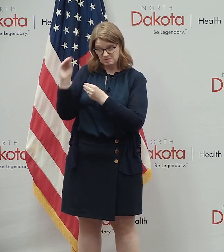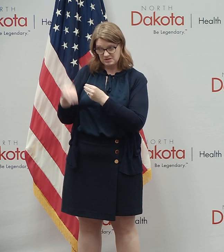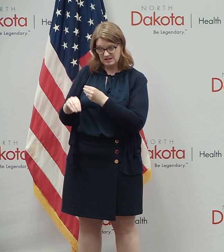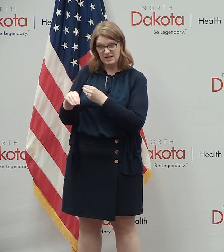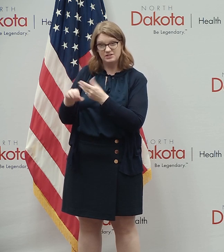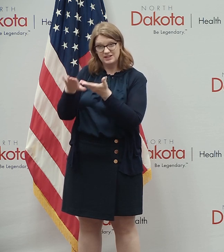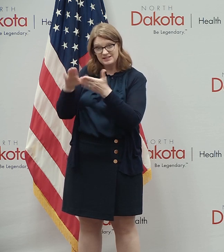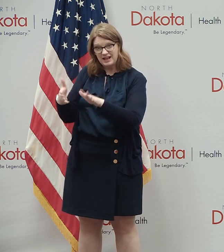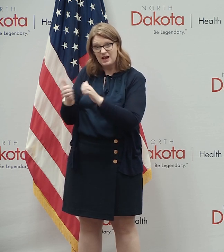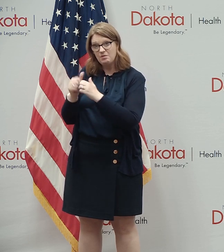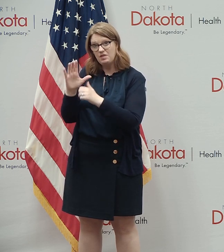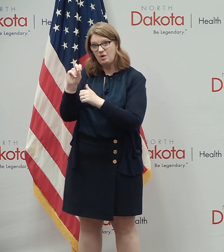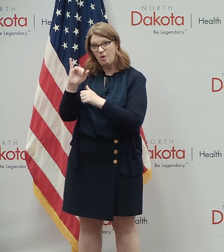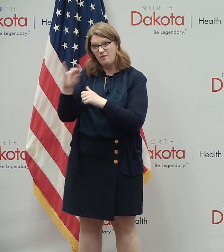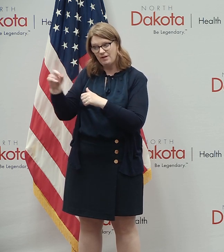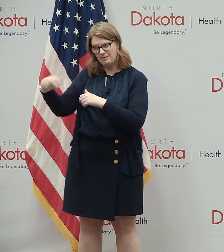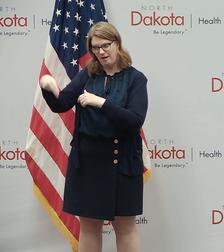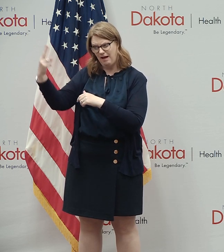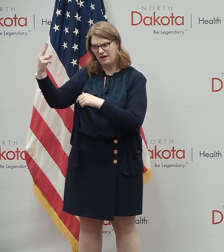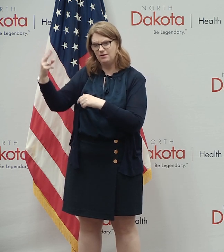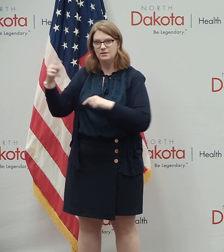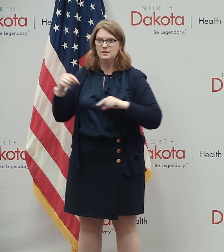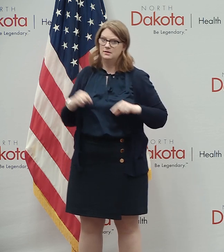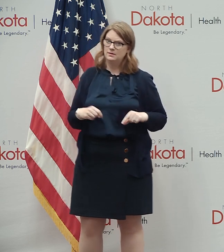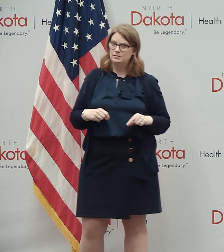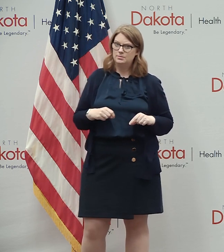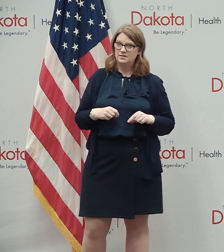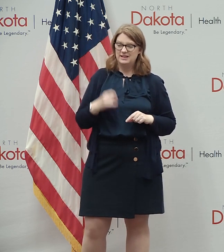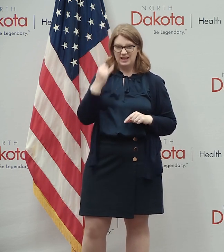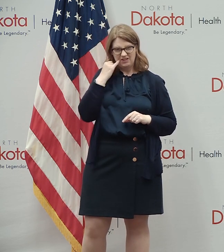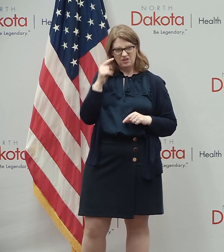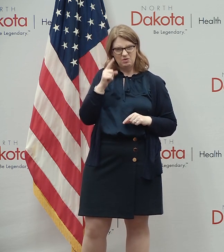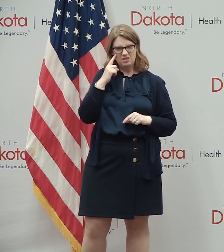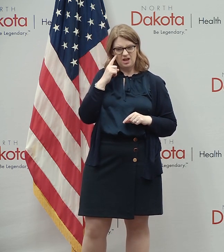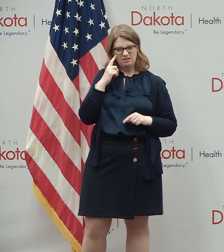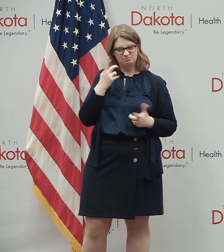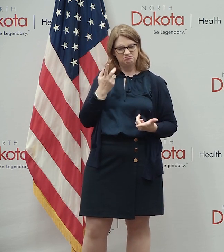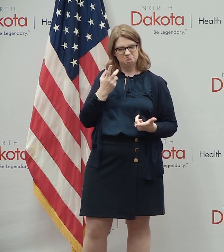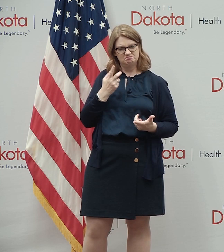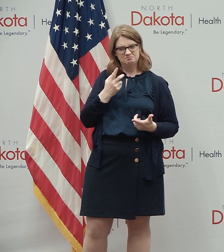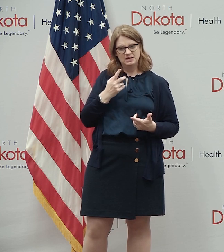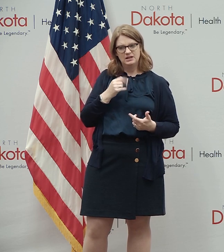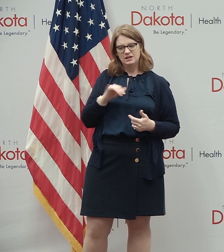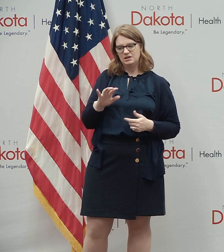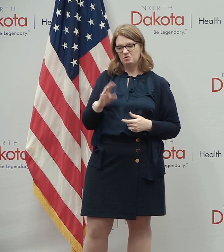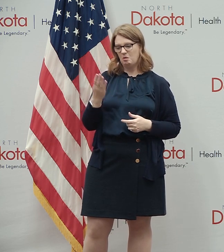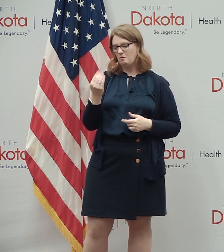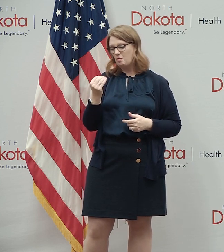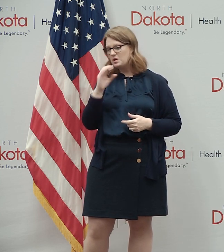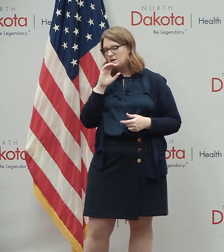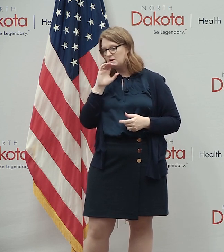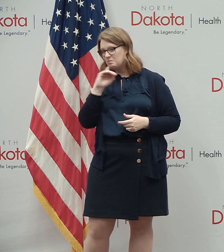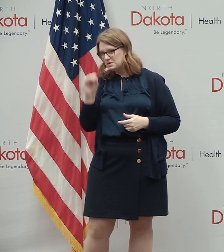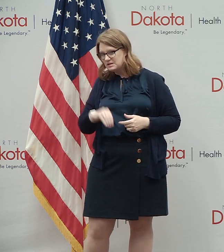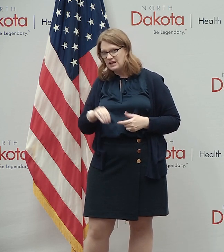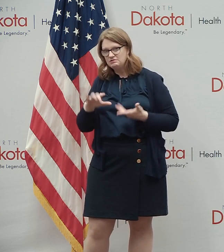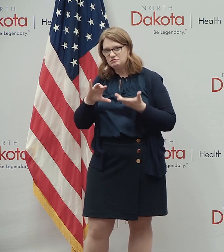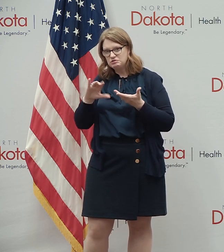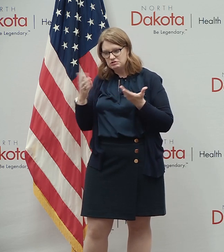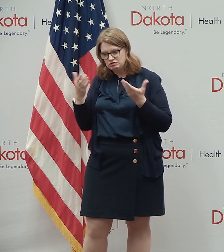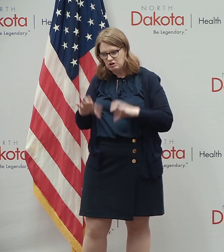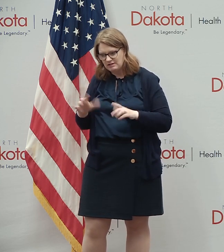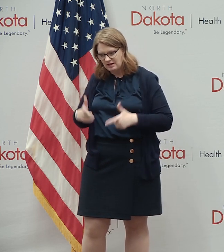COVID are even higher. But if you thought that your loved one had a 14% chance in their 70s, or a 24% chance if they're